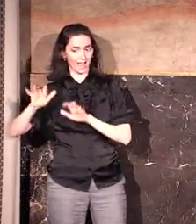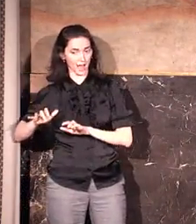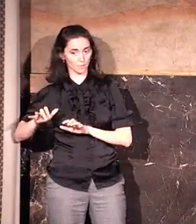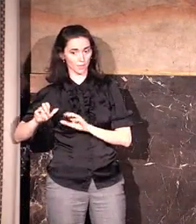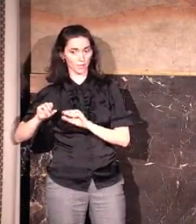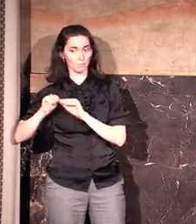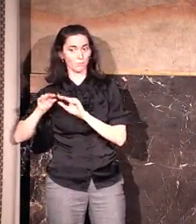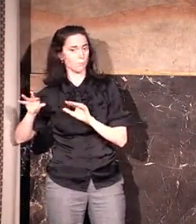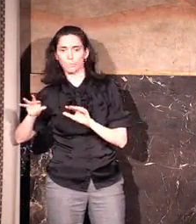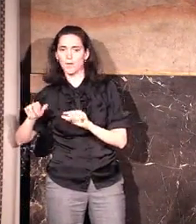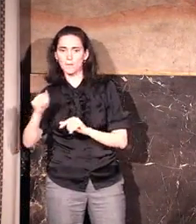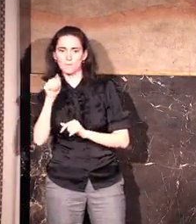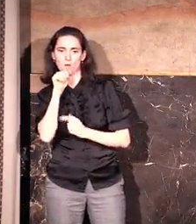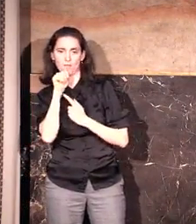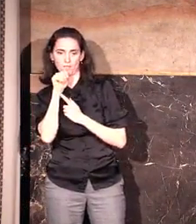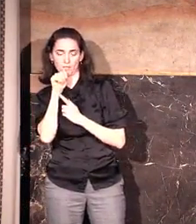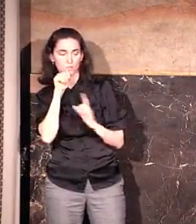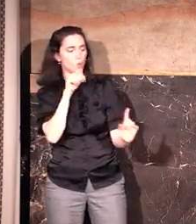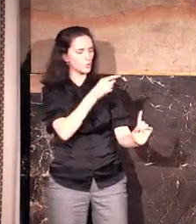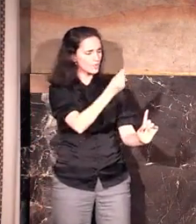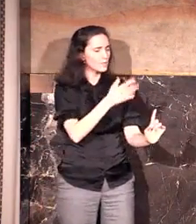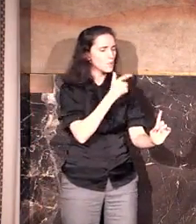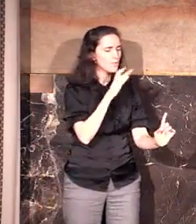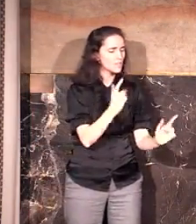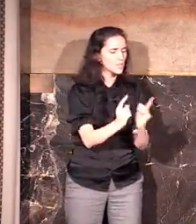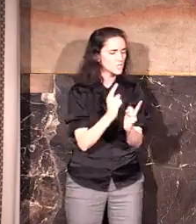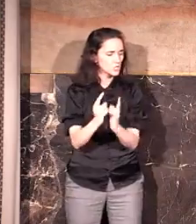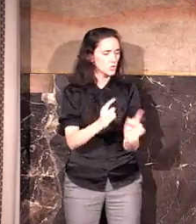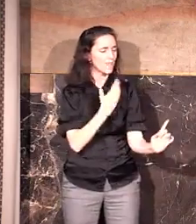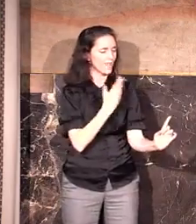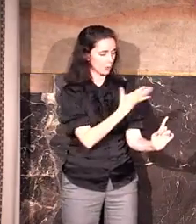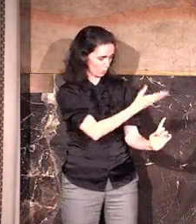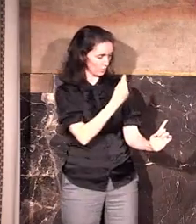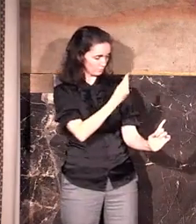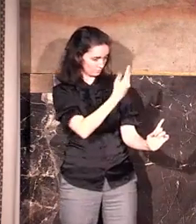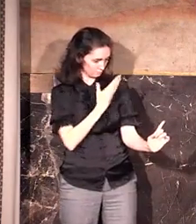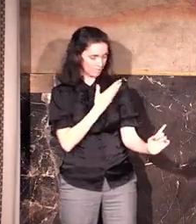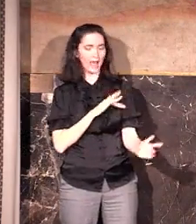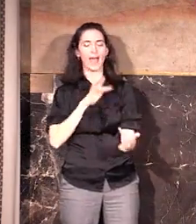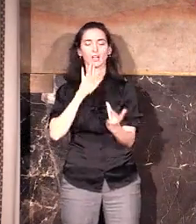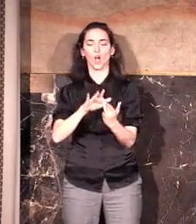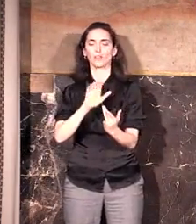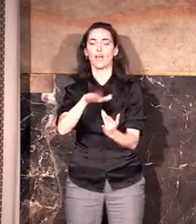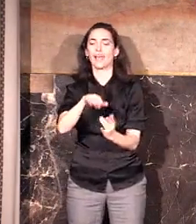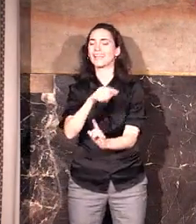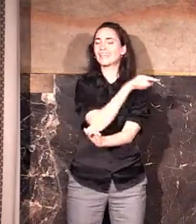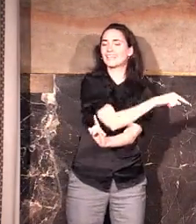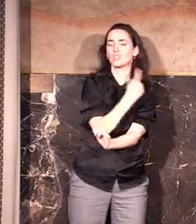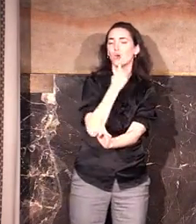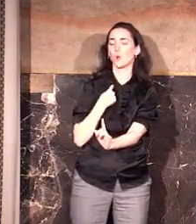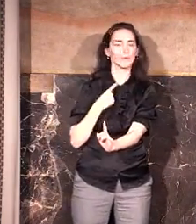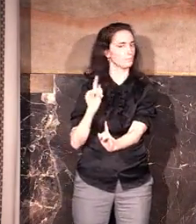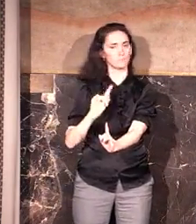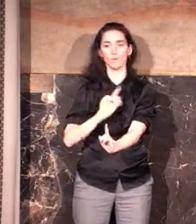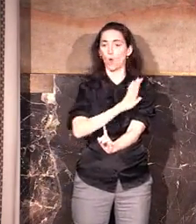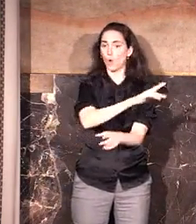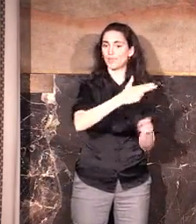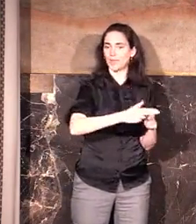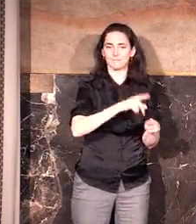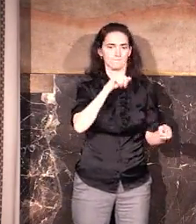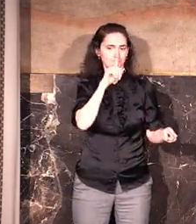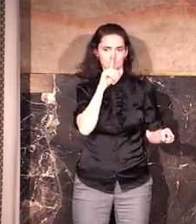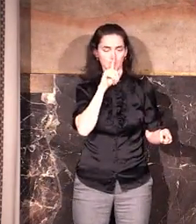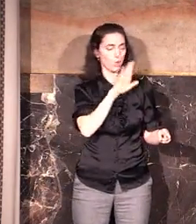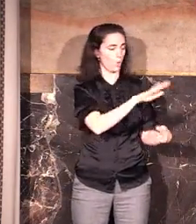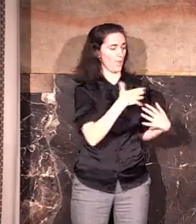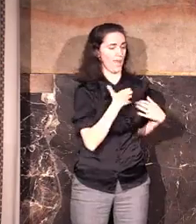those individuals and ask them to isolate, we're not revealing that person's name, we're not revealing any details